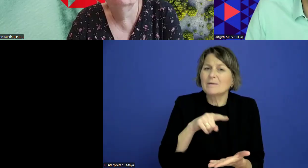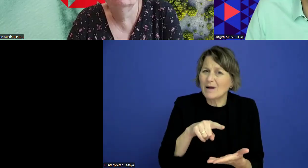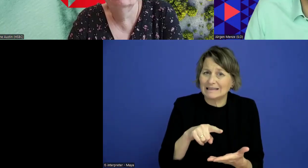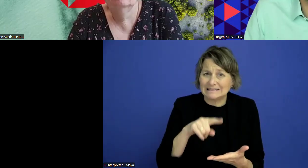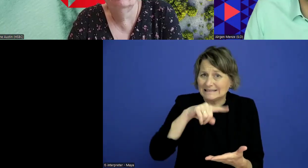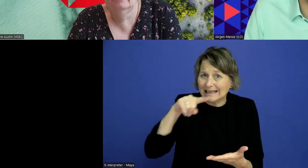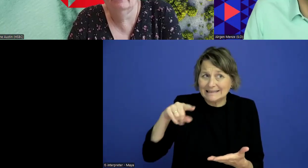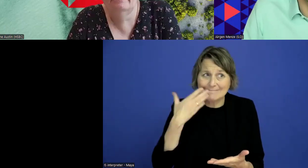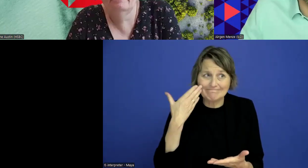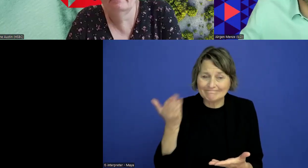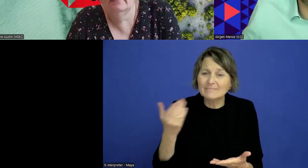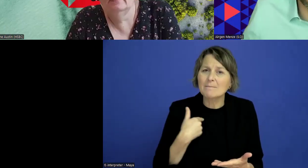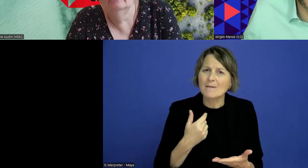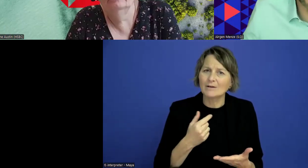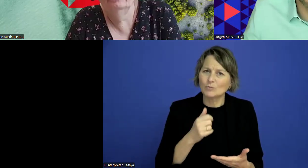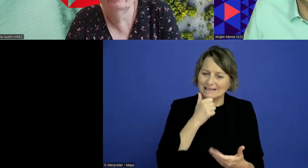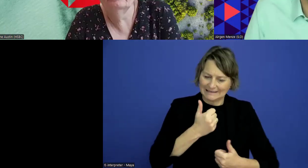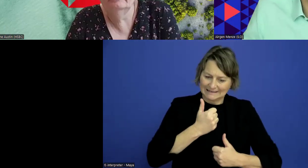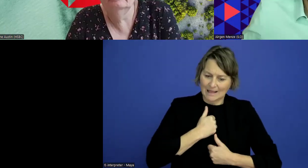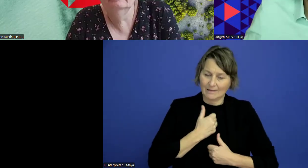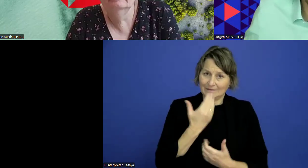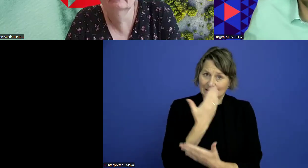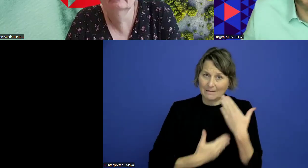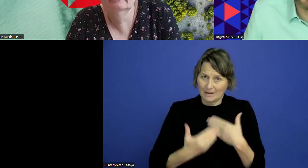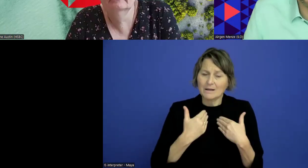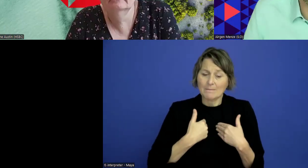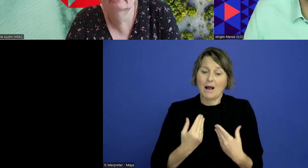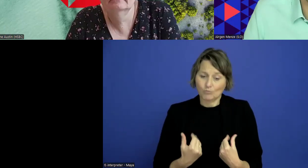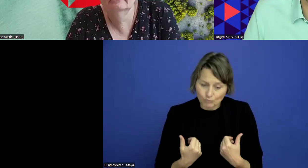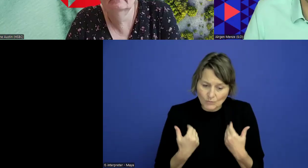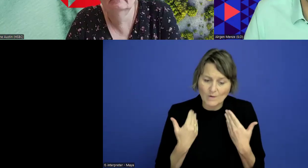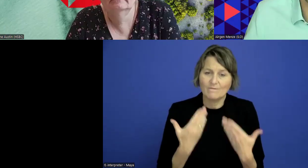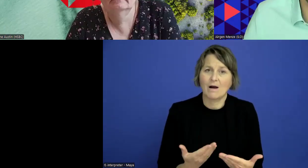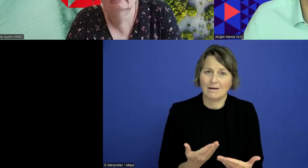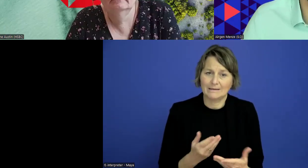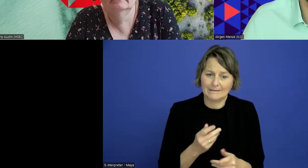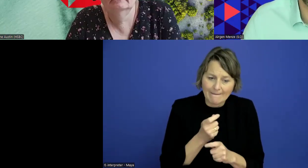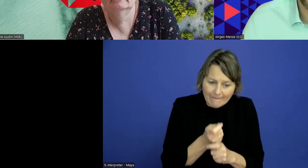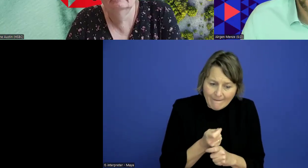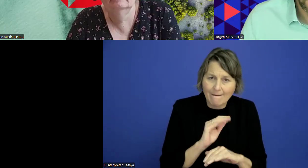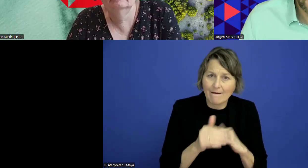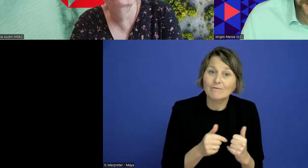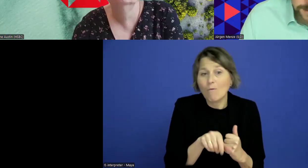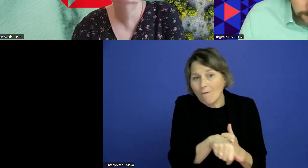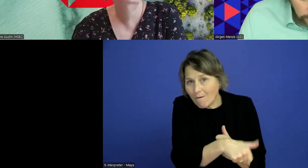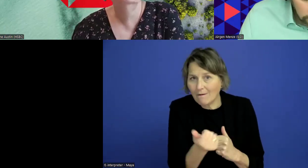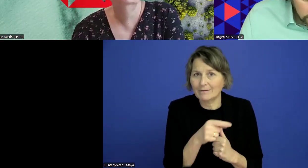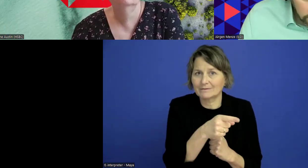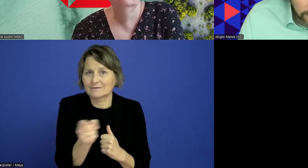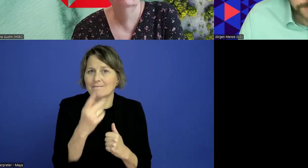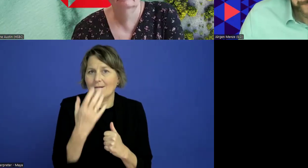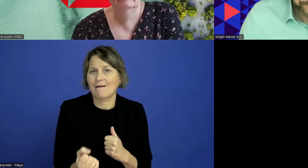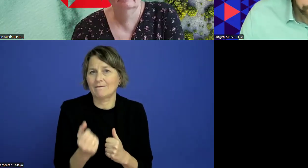with disabilities themselves also provide care, including for others with disabilities. So thanks so much, Joe. Now let's hear